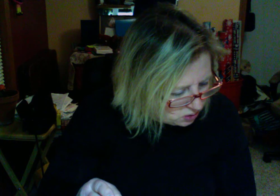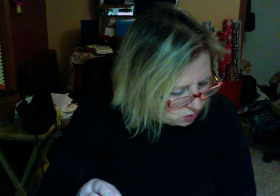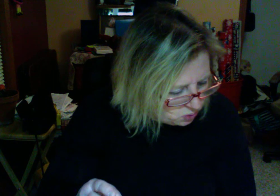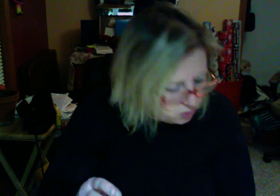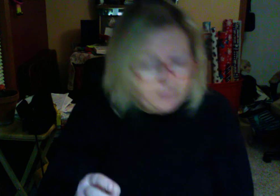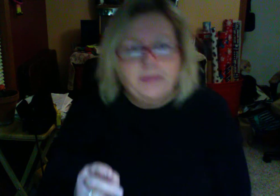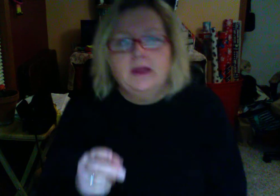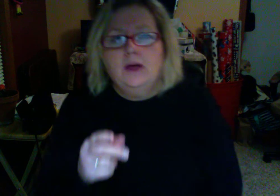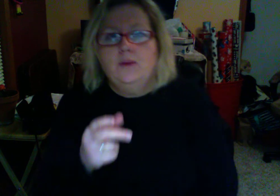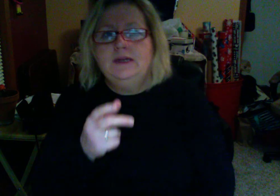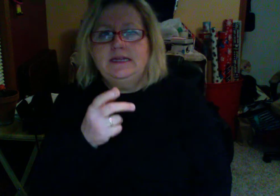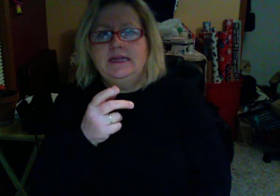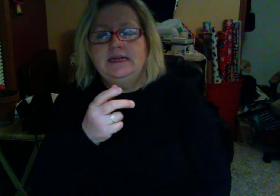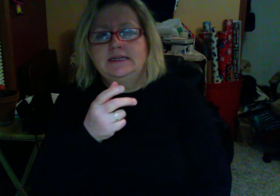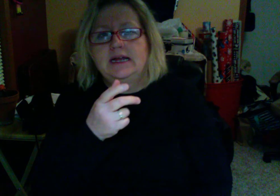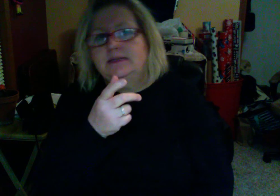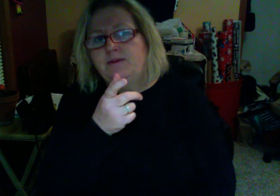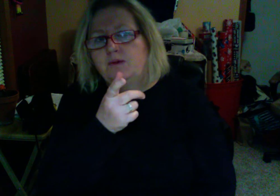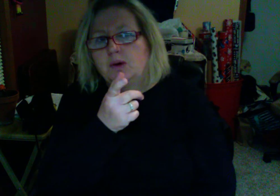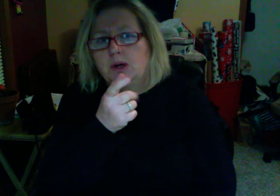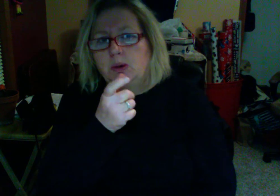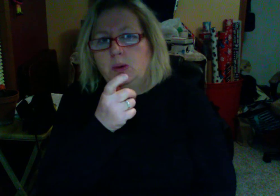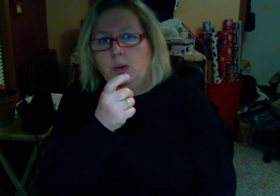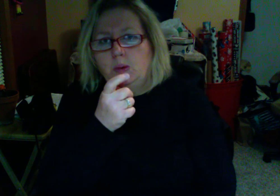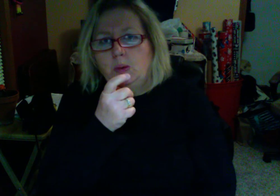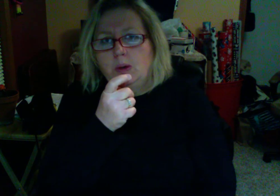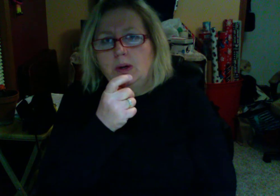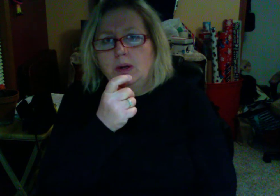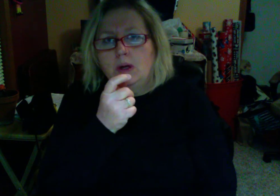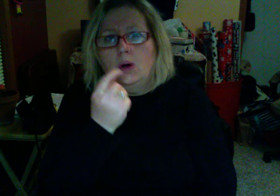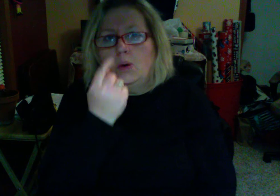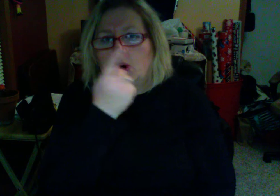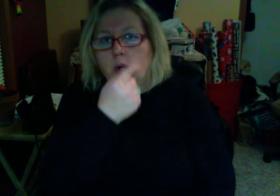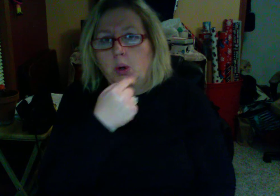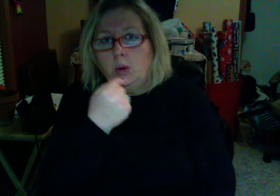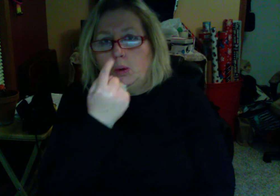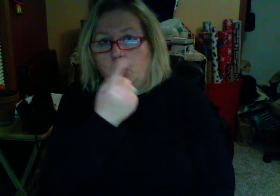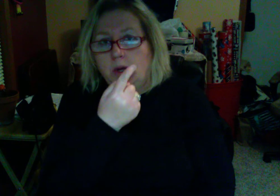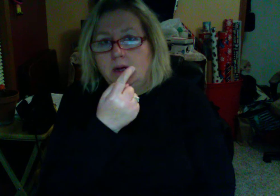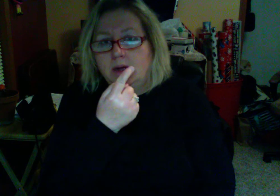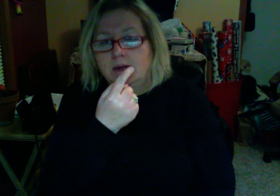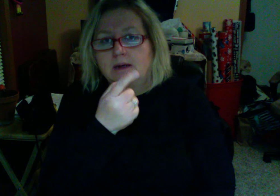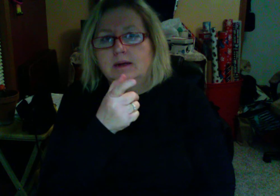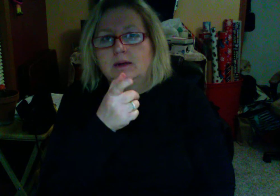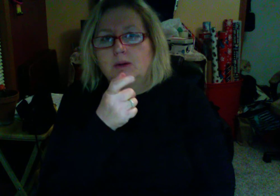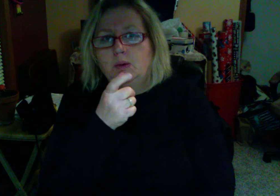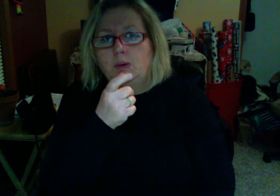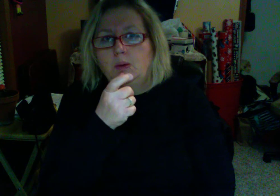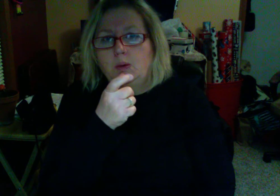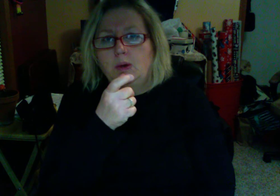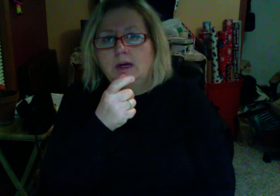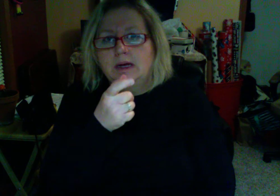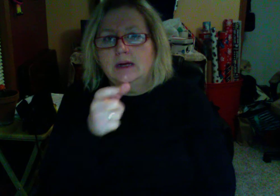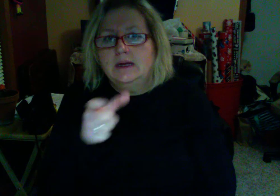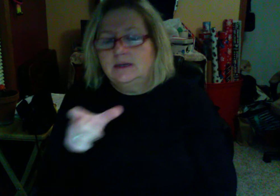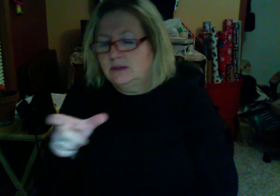Who. We did these signs before. Who or who. Who. So you